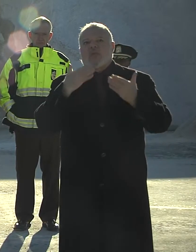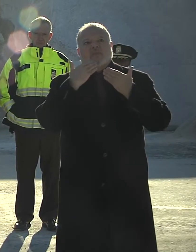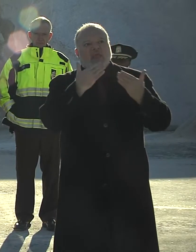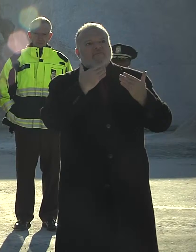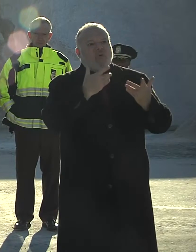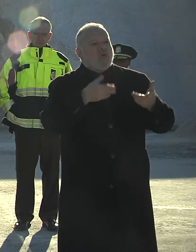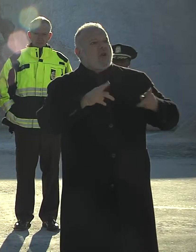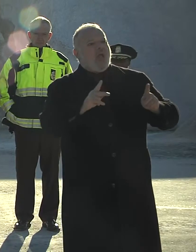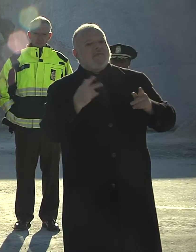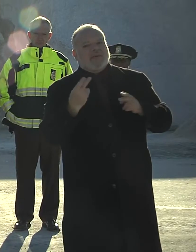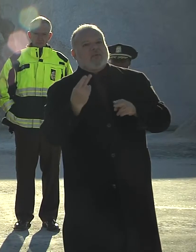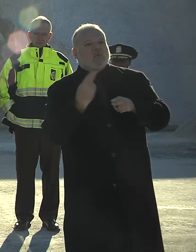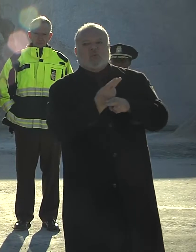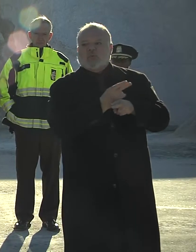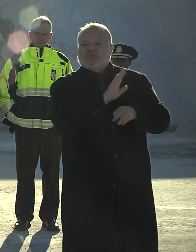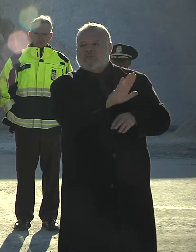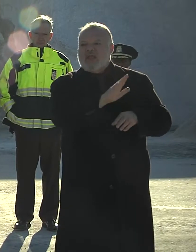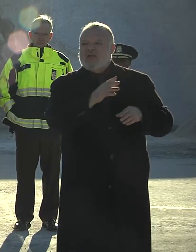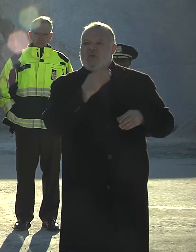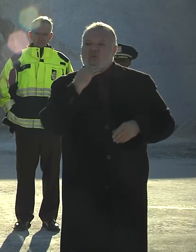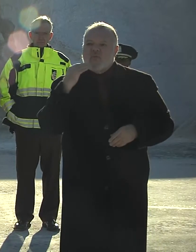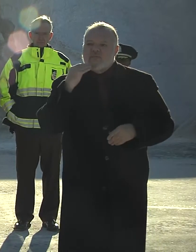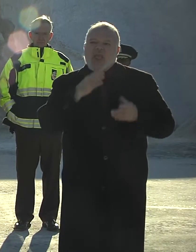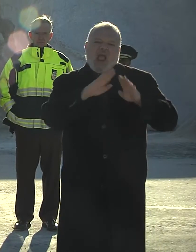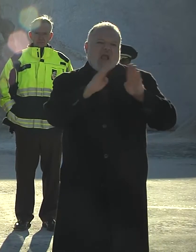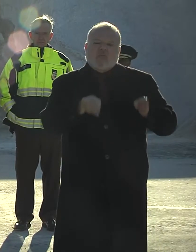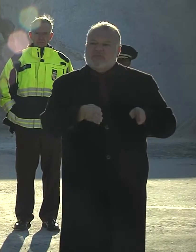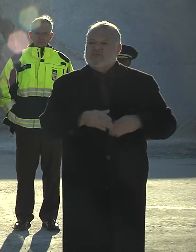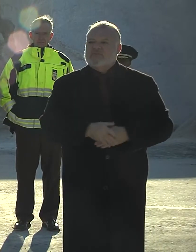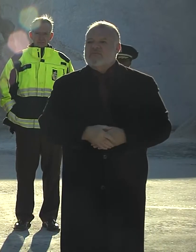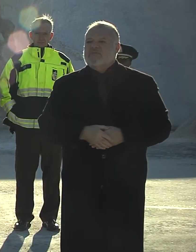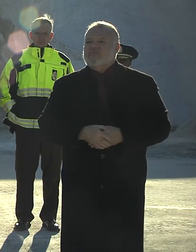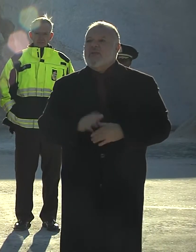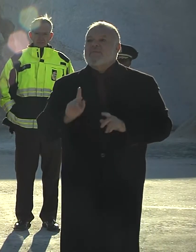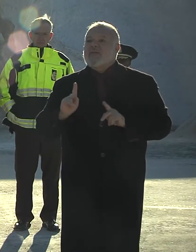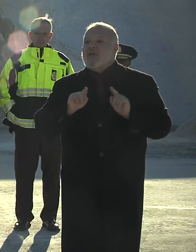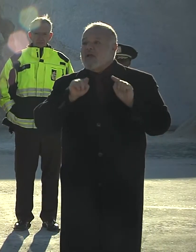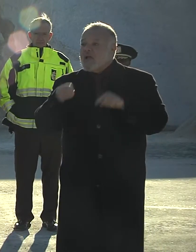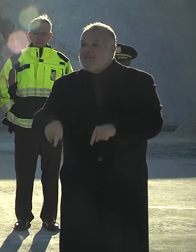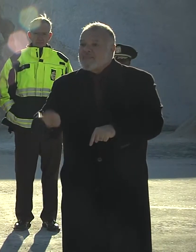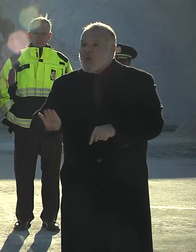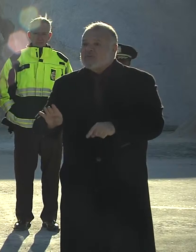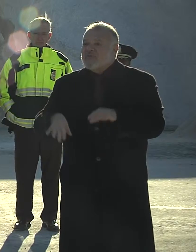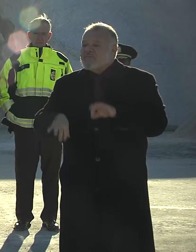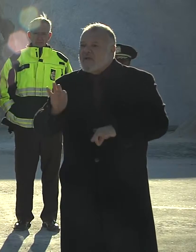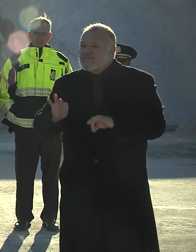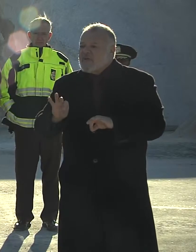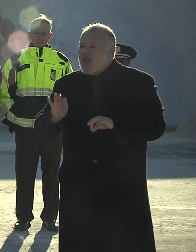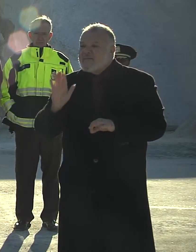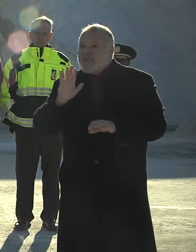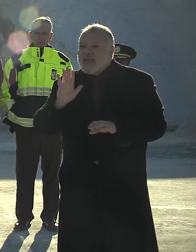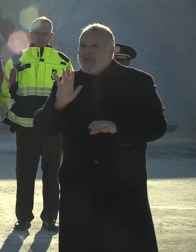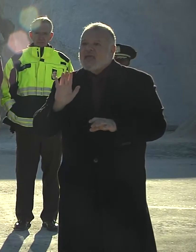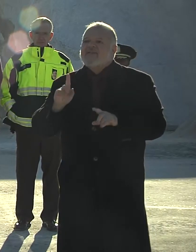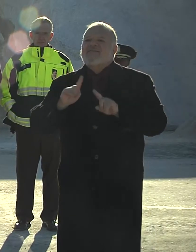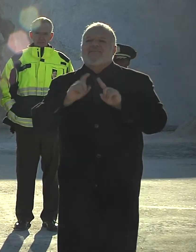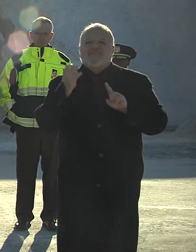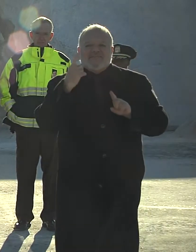it takes pressure off of Boston shelters, and it also keeps individuals closer to